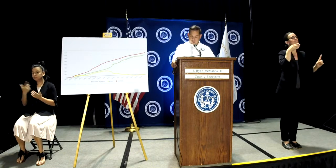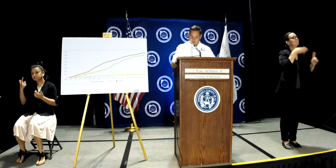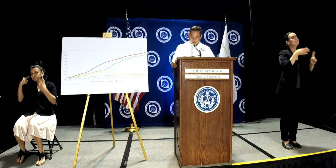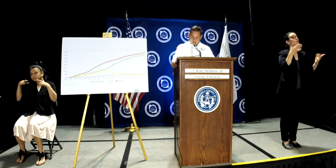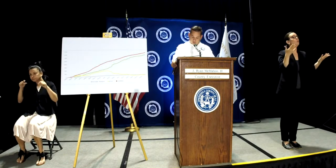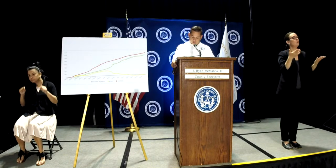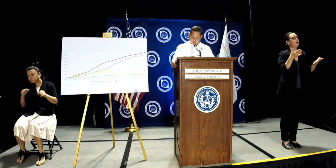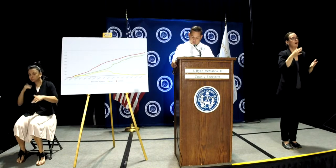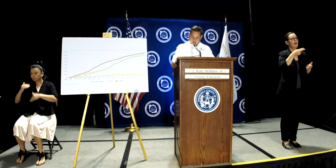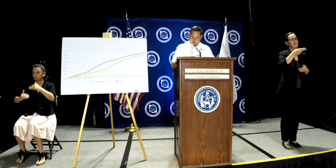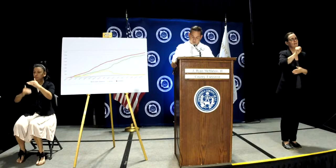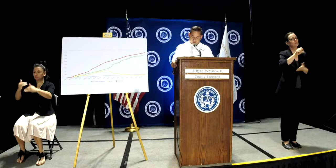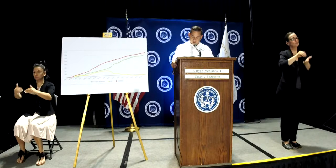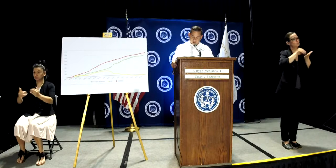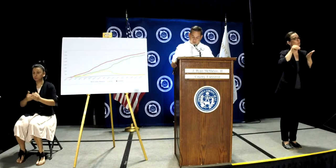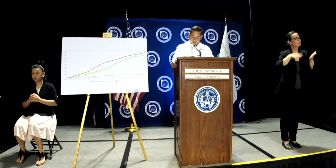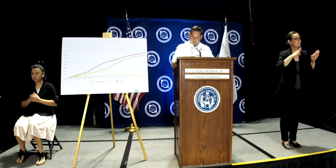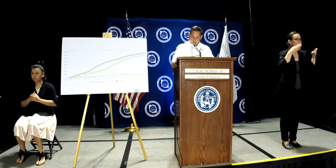that.